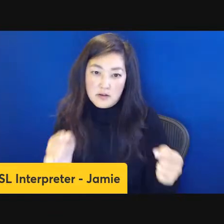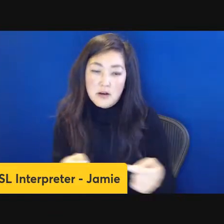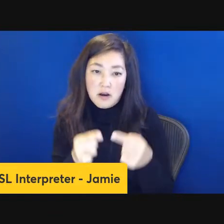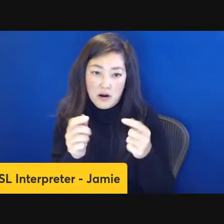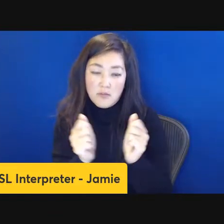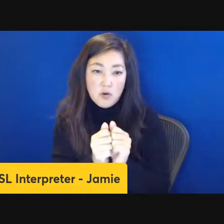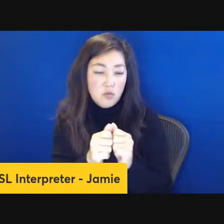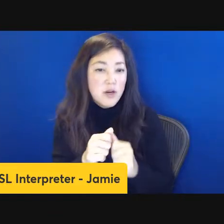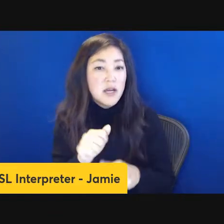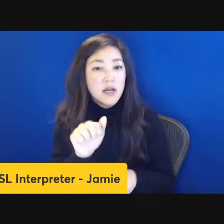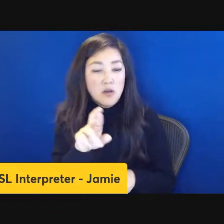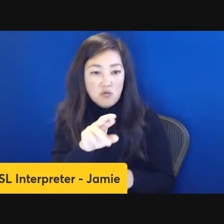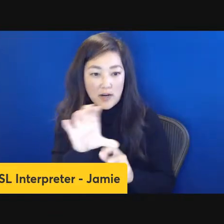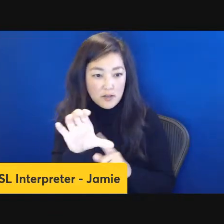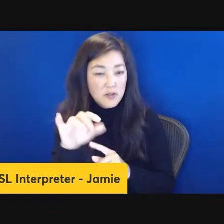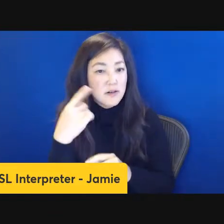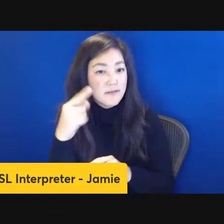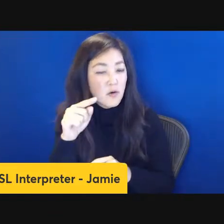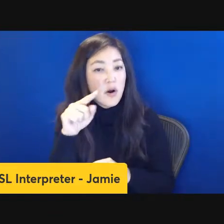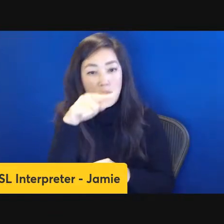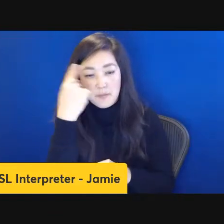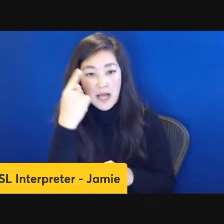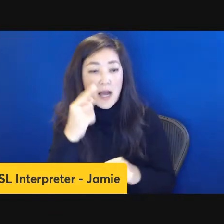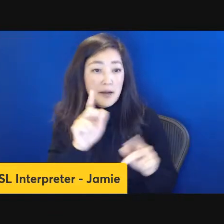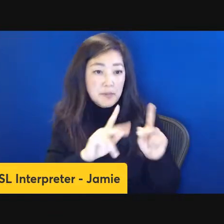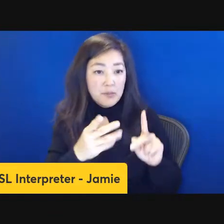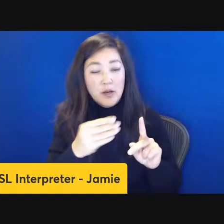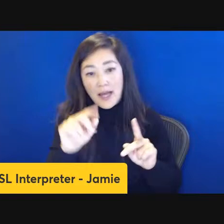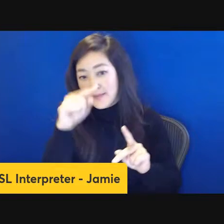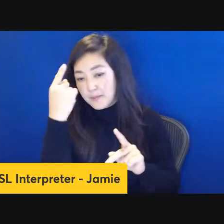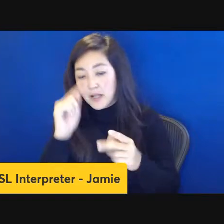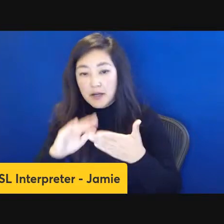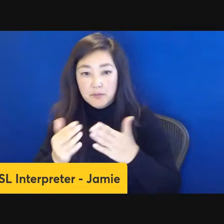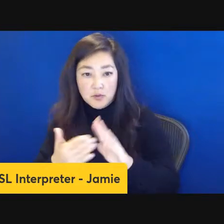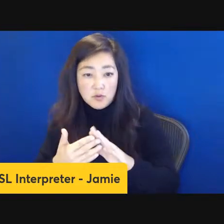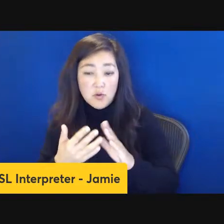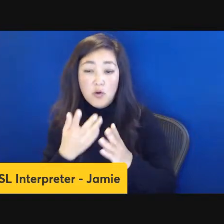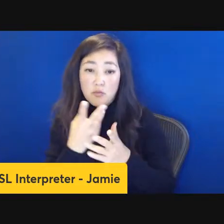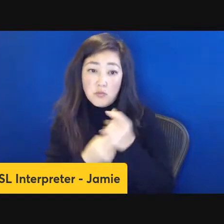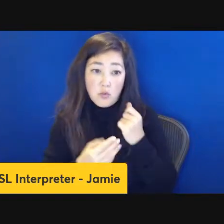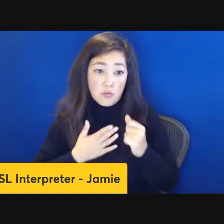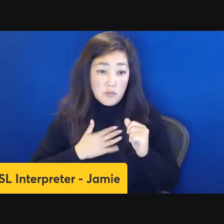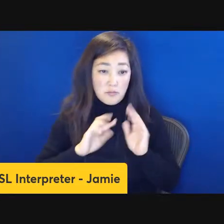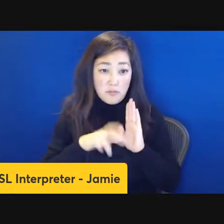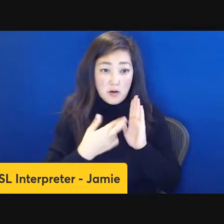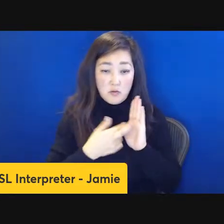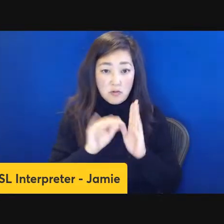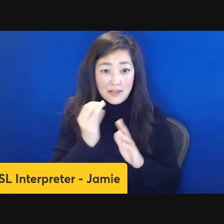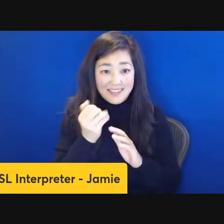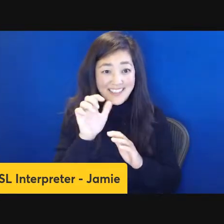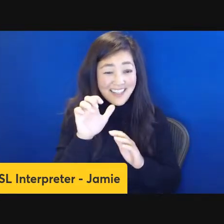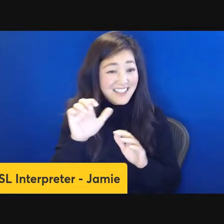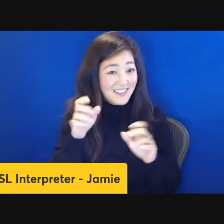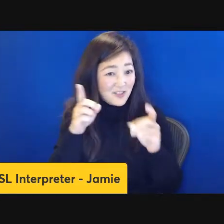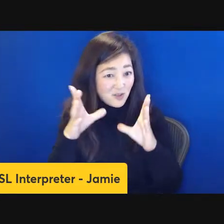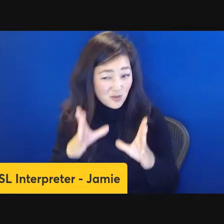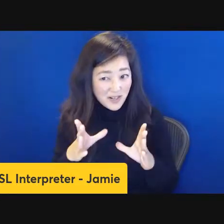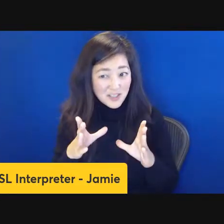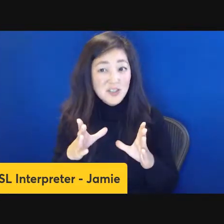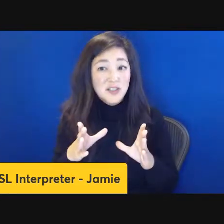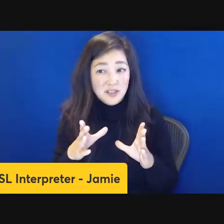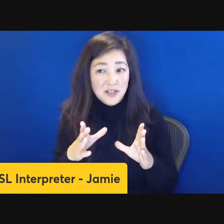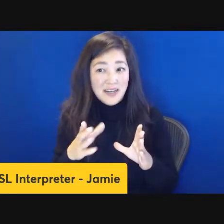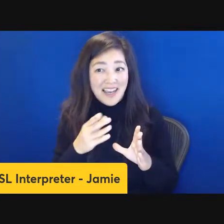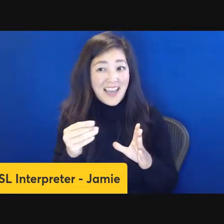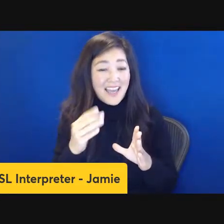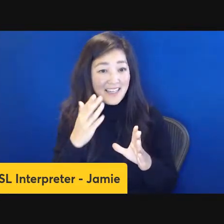Black people and the communities. And that both in my role as executive director and division head, that we